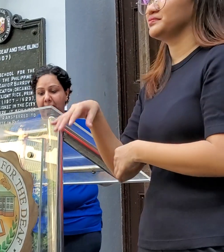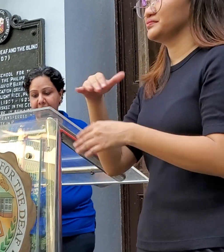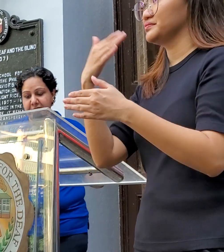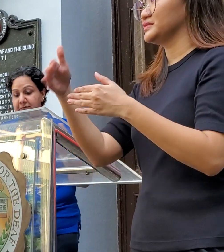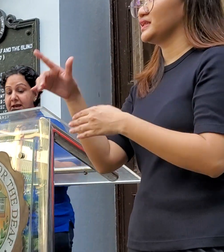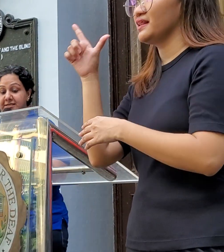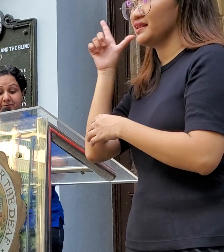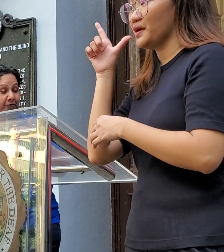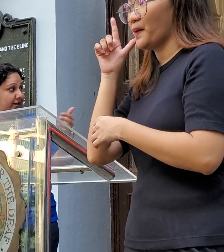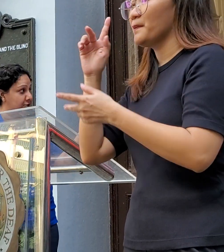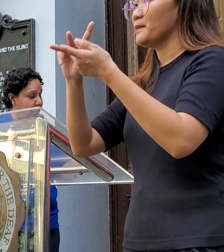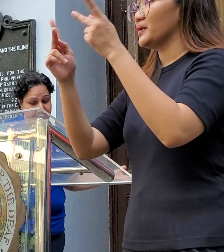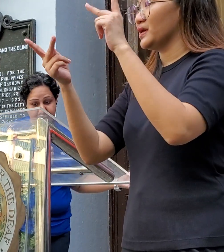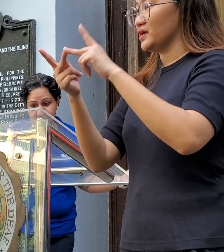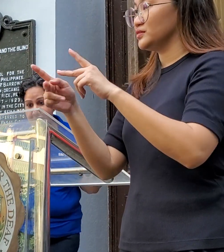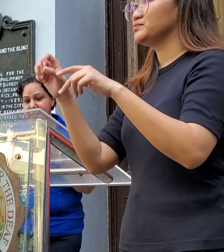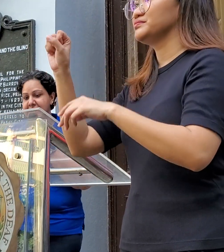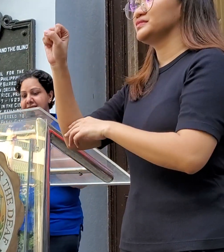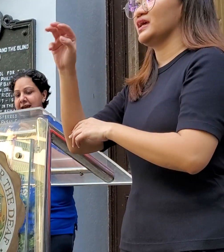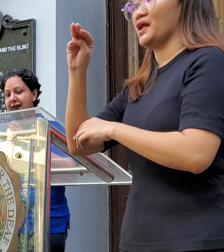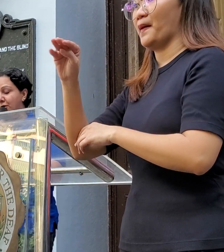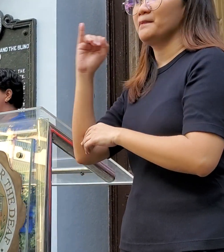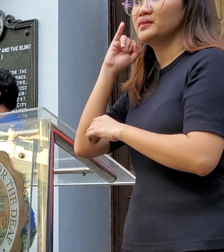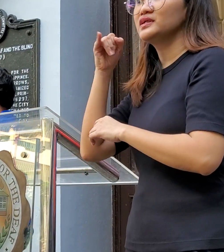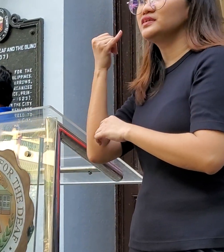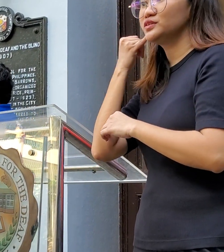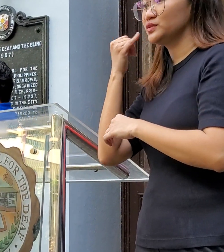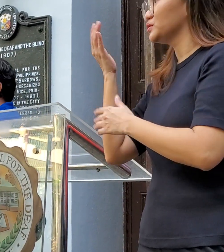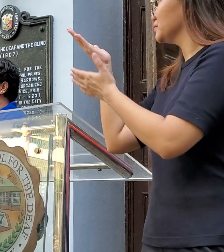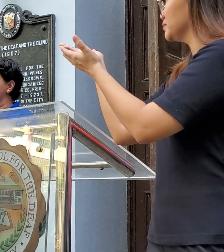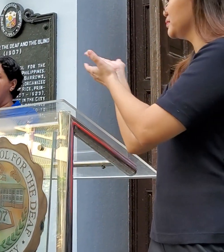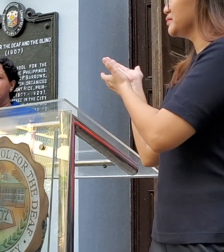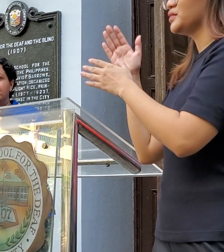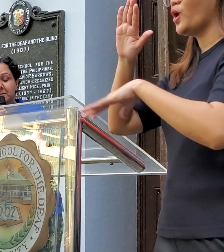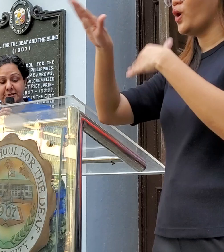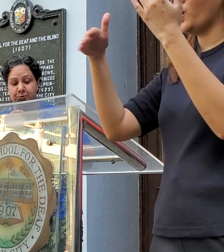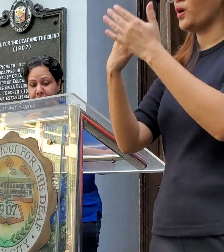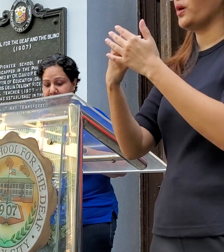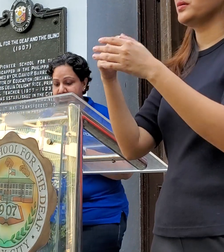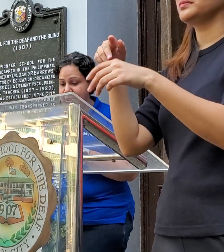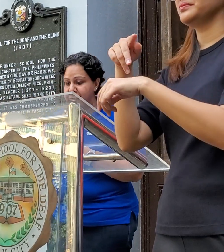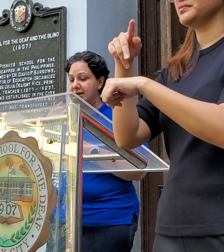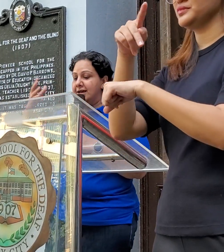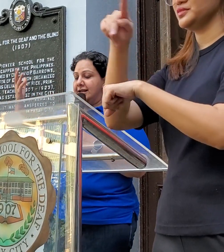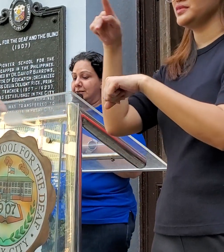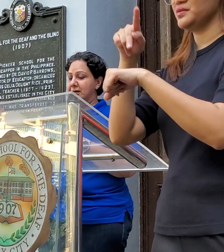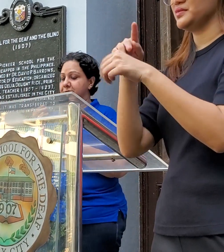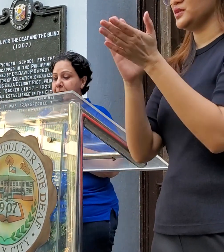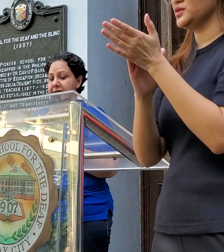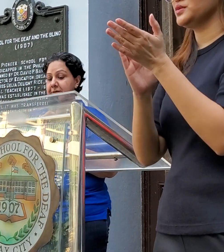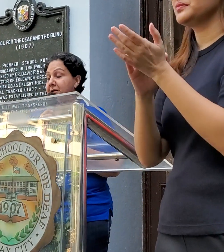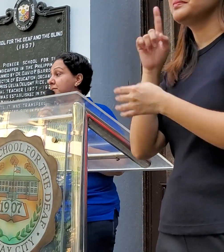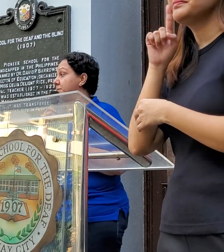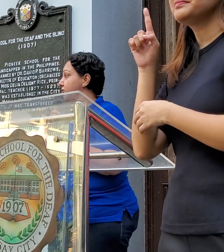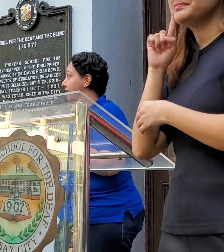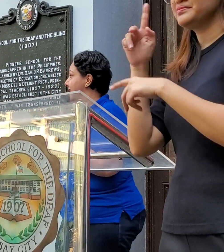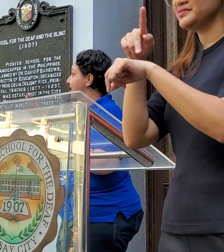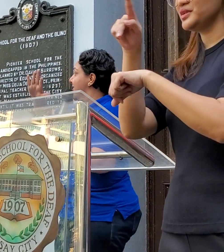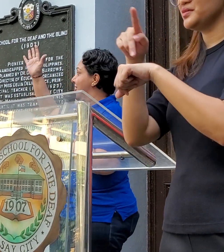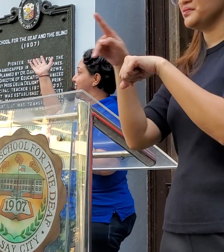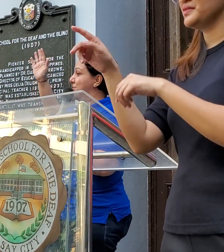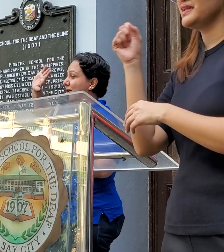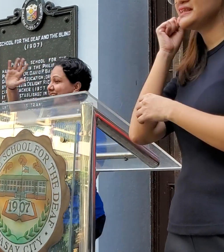our partners from the SM Foundation, Ms. Juris, and obviously our partners from the Philippine School for the Deaf, led by School Principal Mom